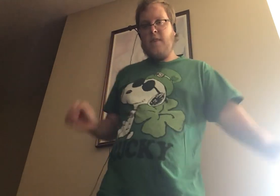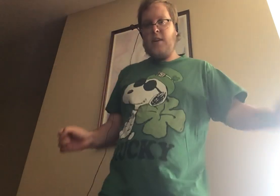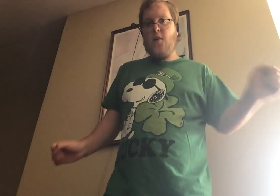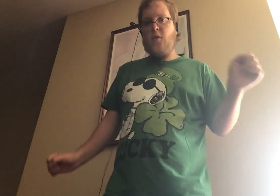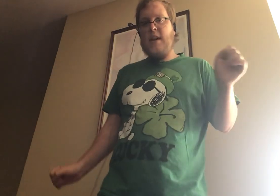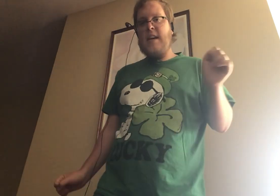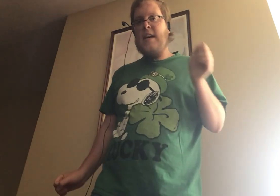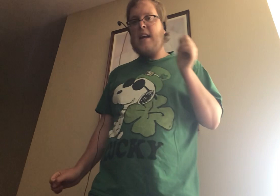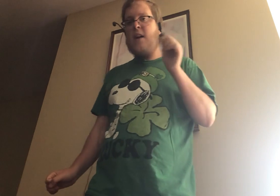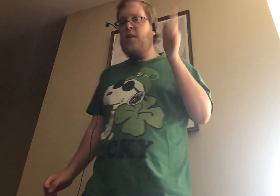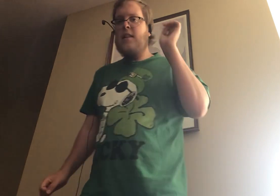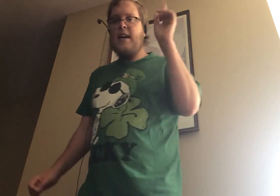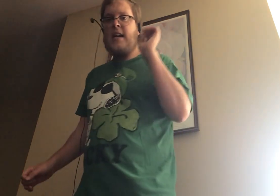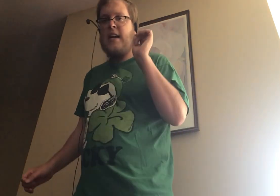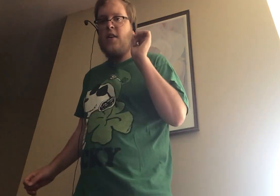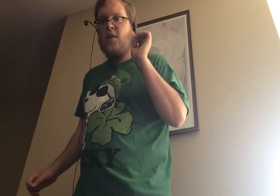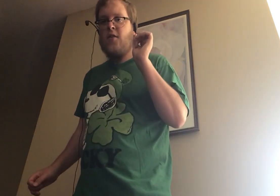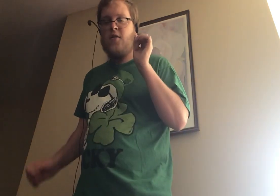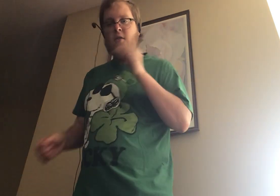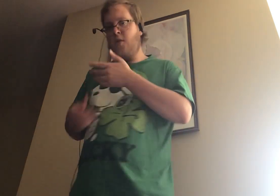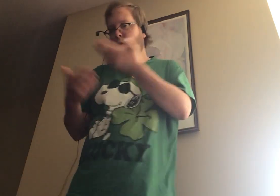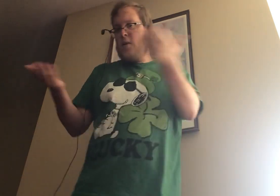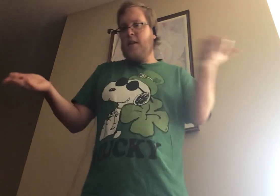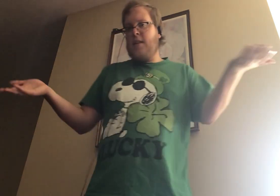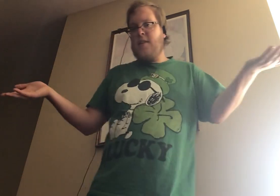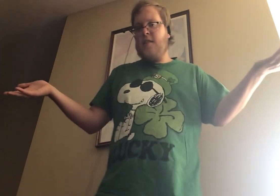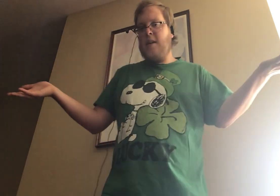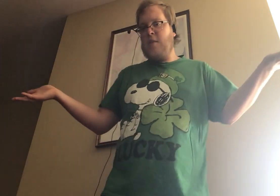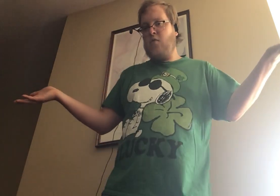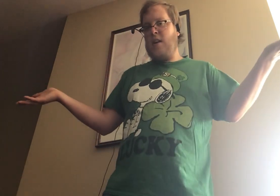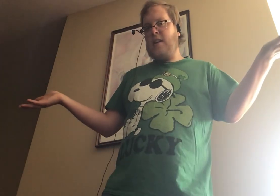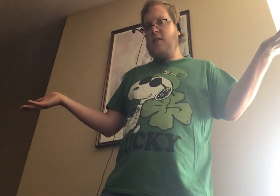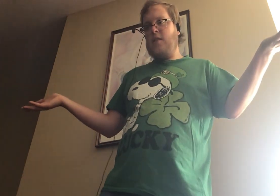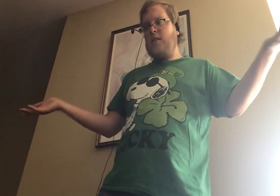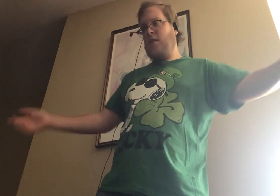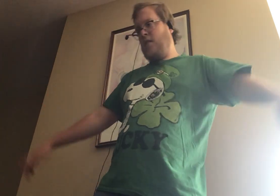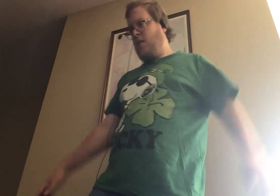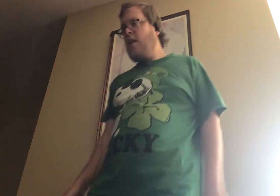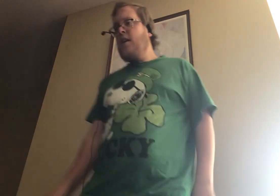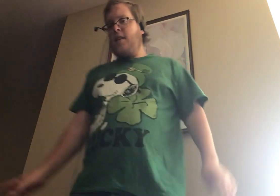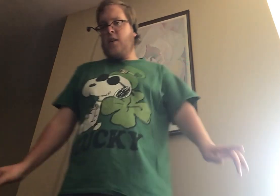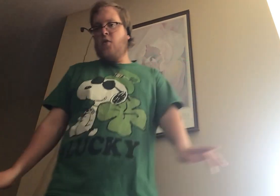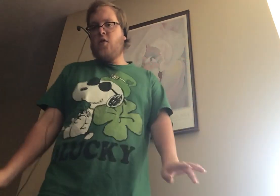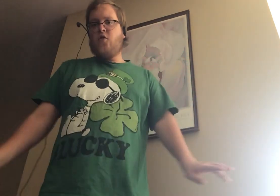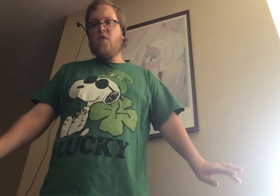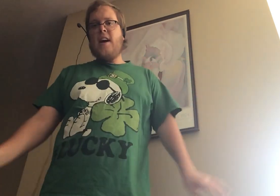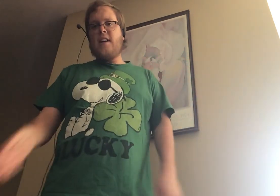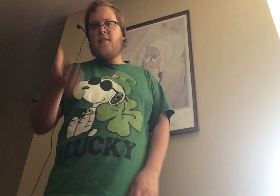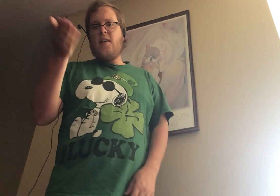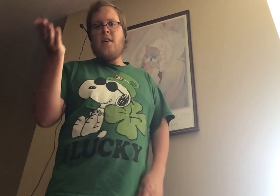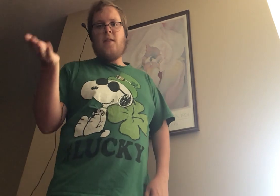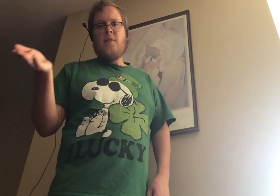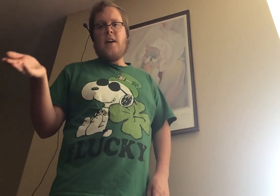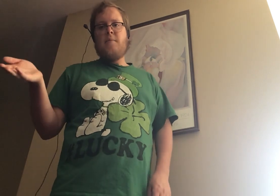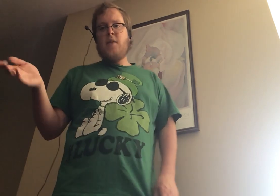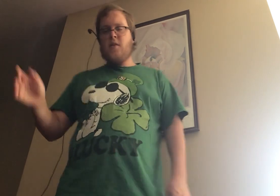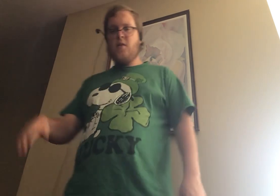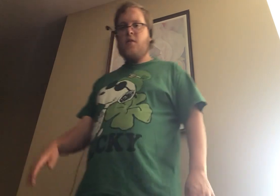figure it out later When the time is right I think you should try it sometime Why